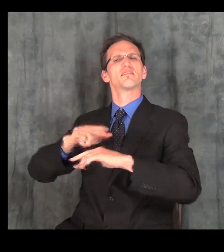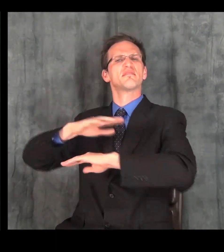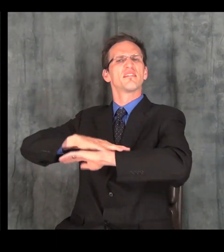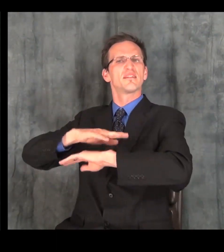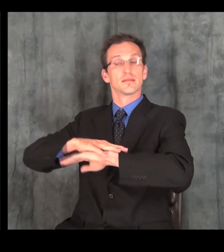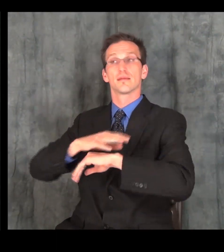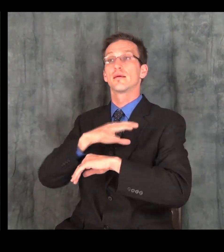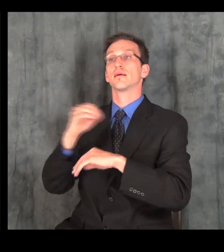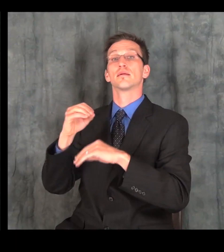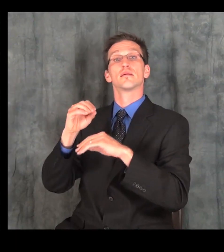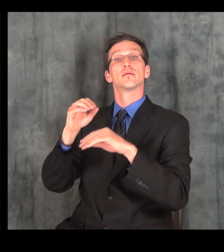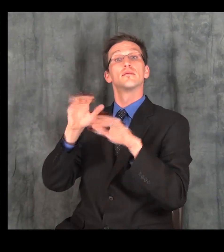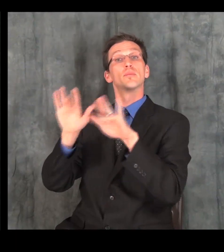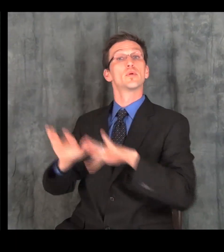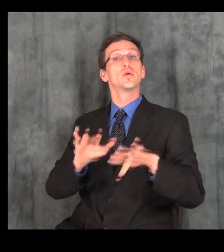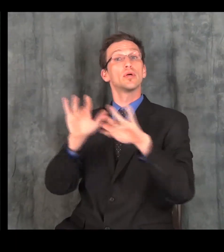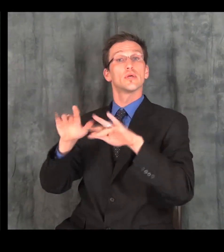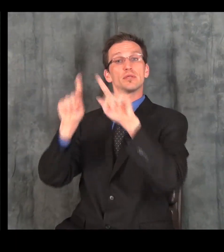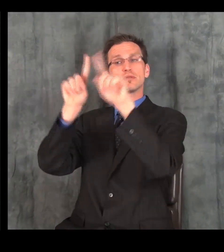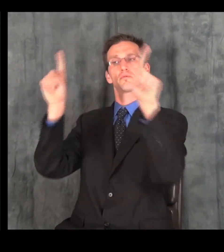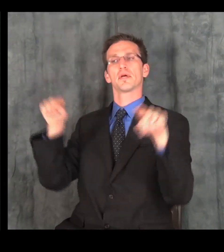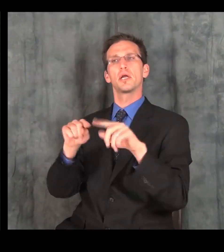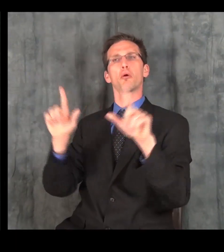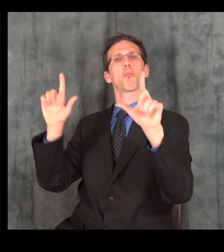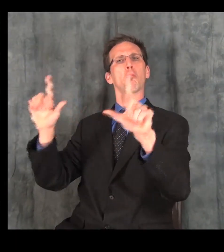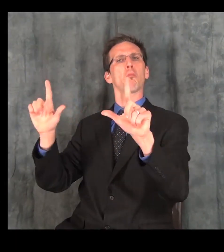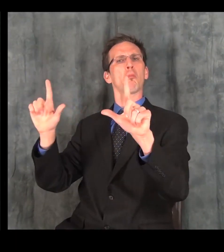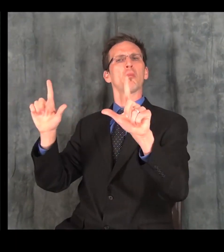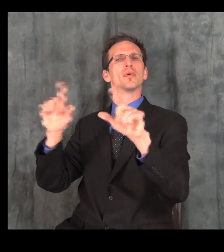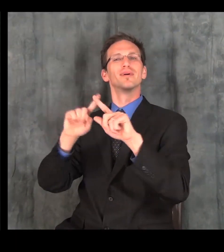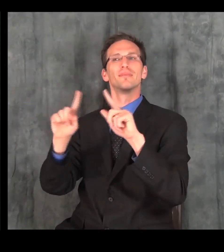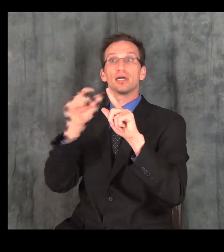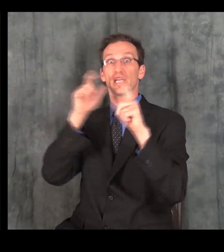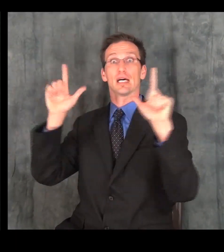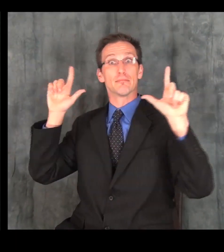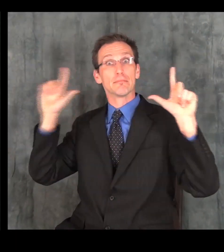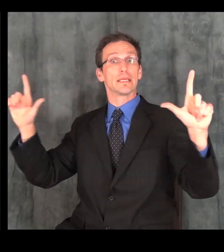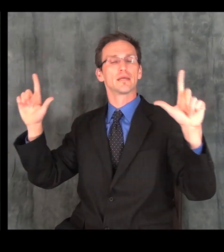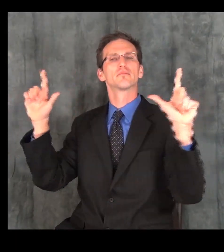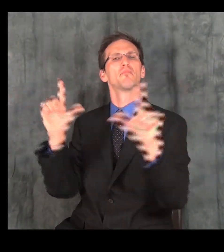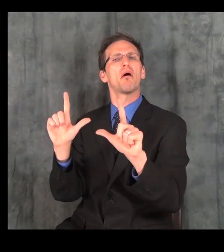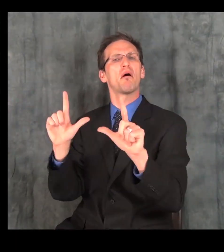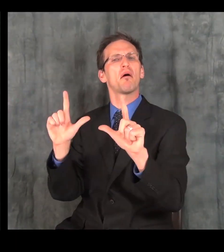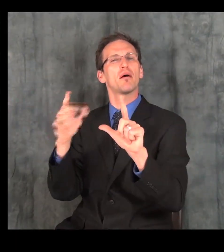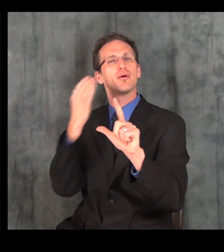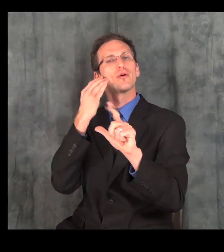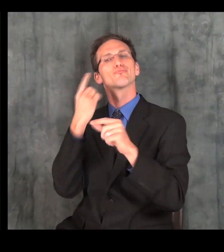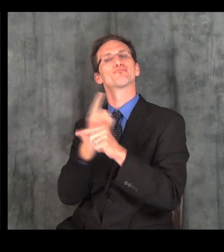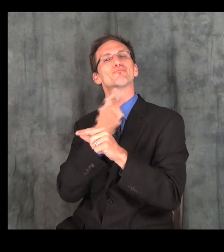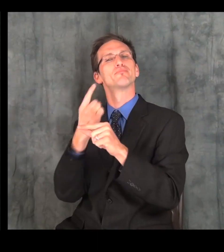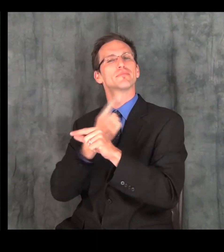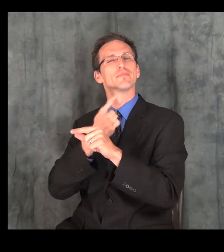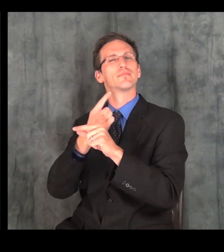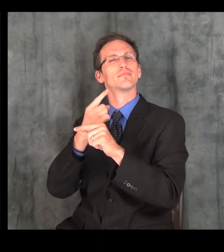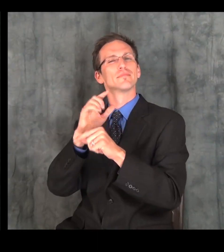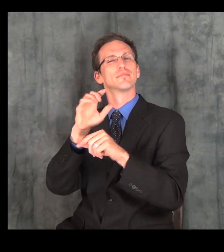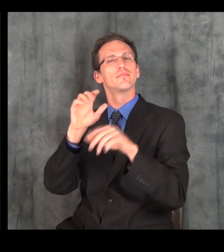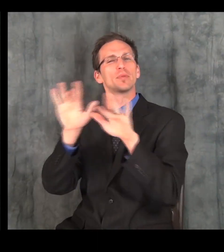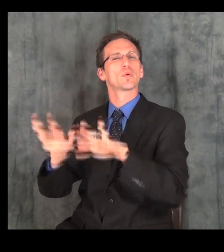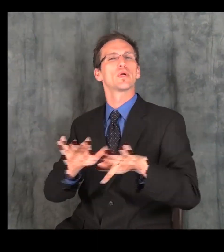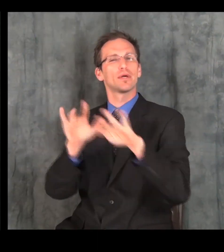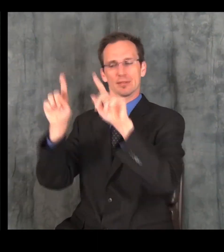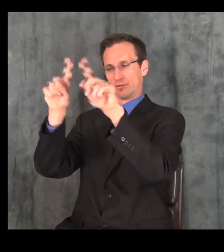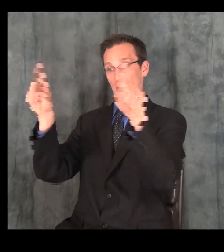computer screen was a reasonable size, but it was just a kind of standard desktop computer-sized screen. It